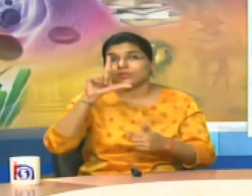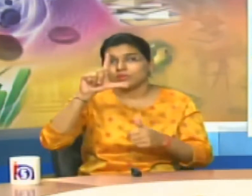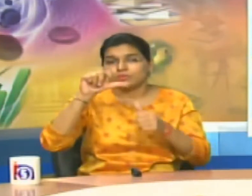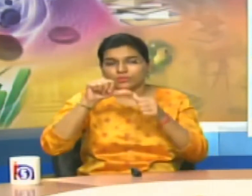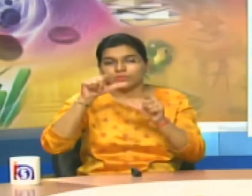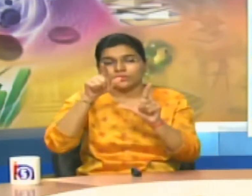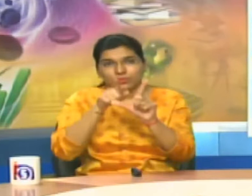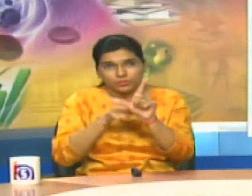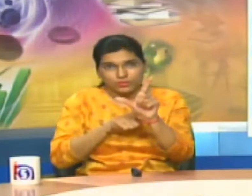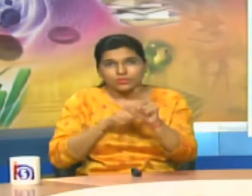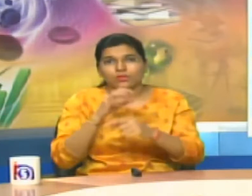this.